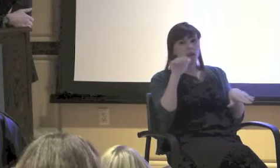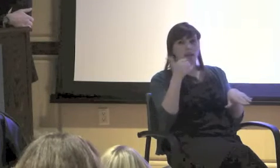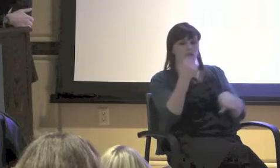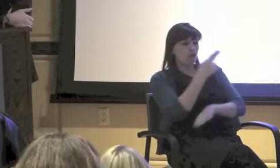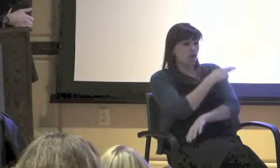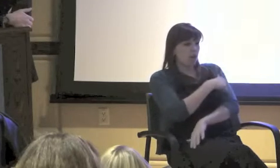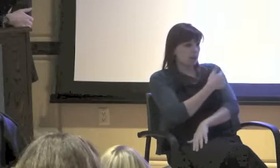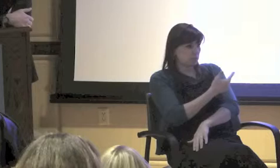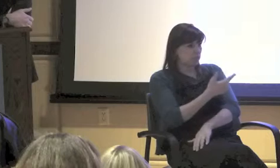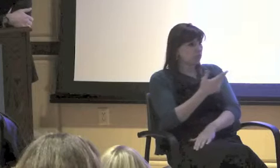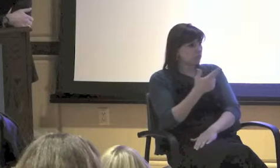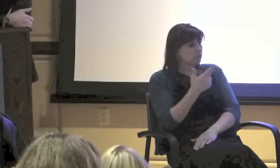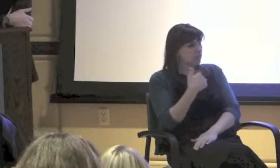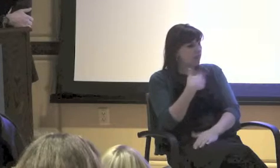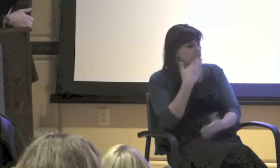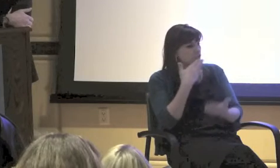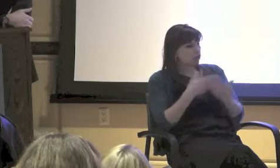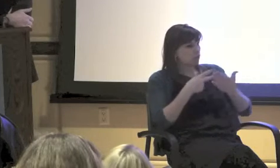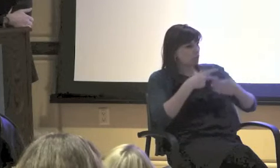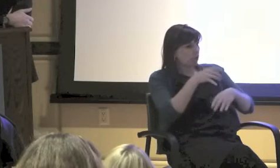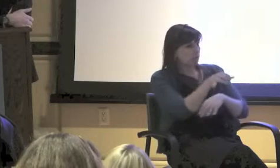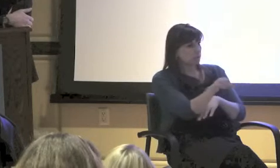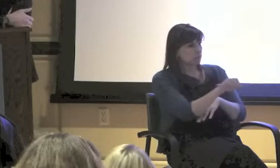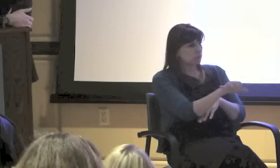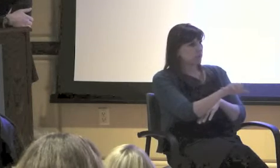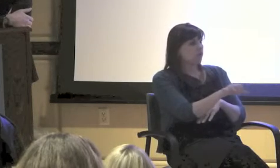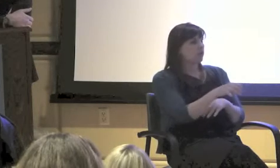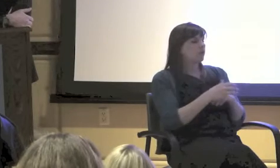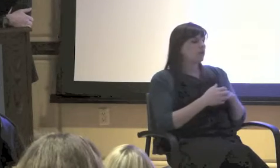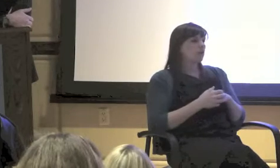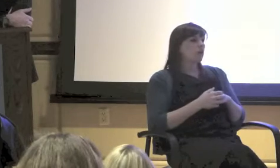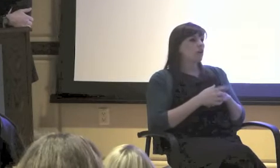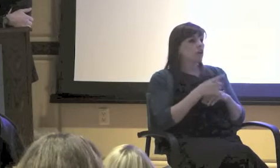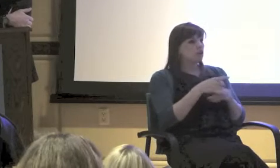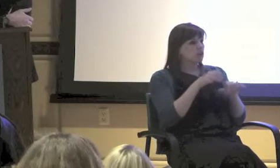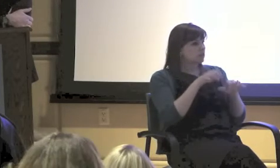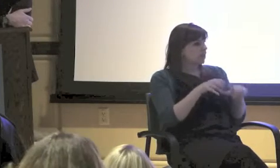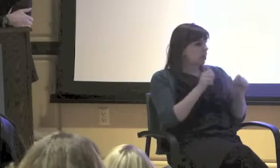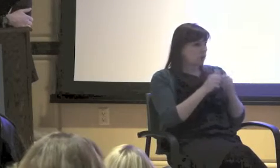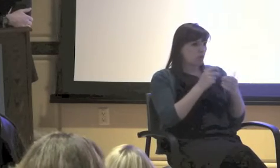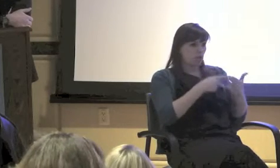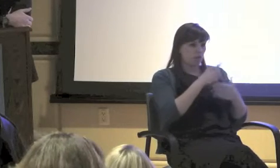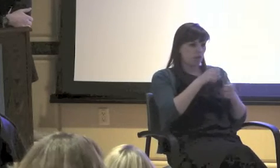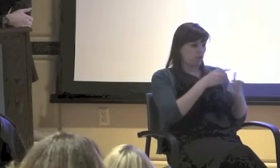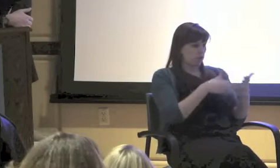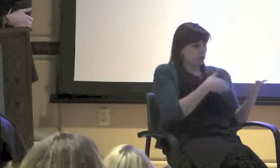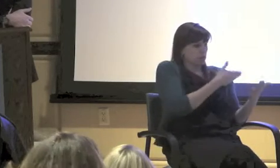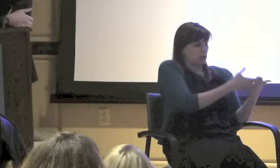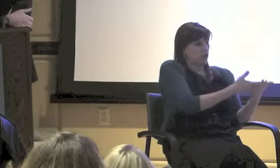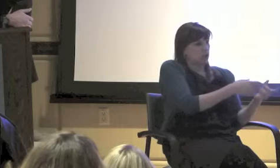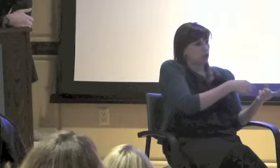hospitals around the Mountain West also have these programs. And you stay with these programs from birth